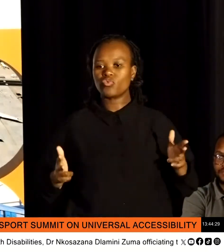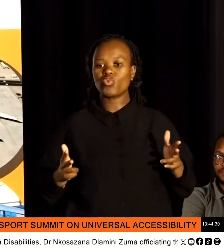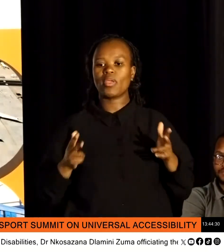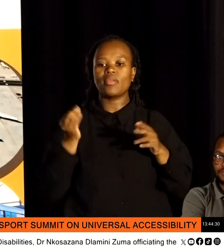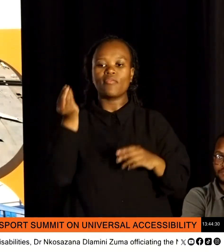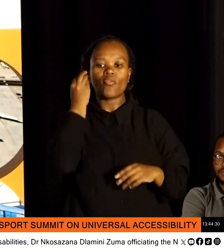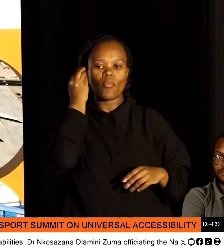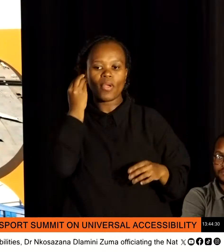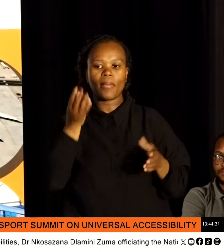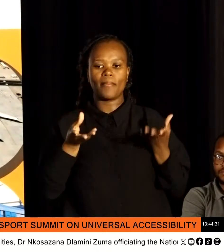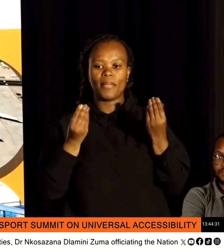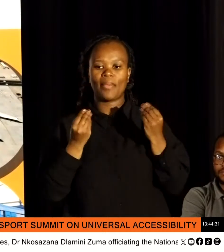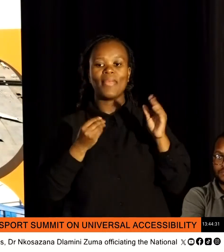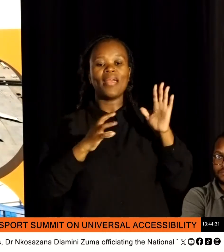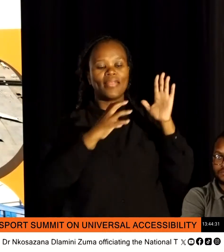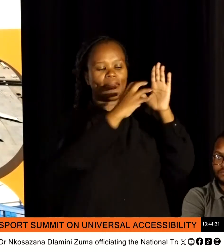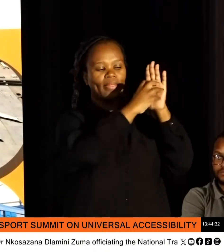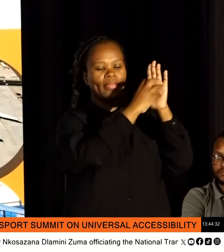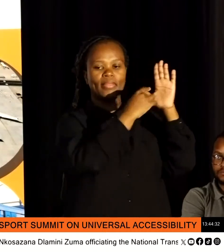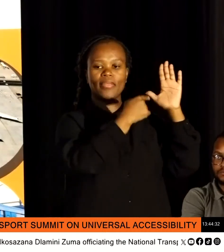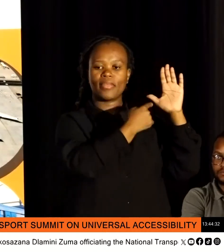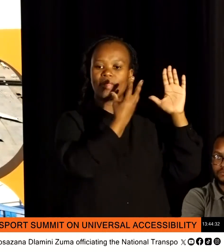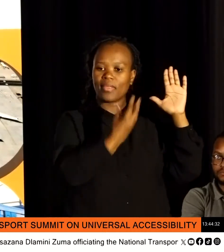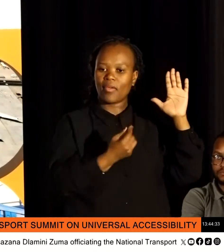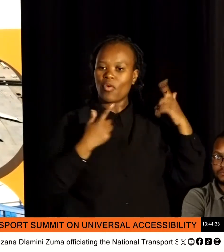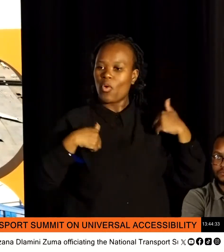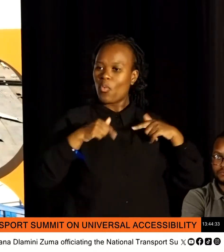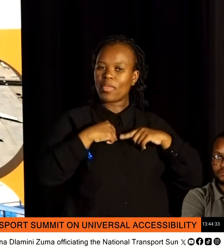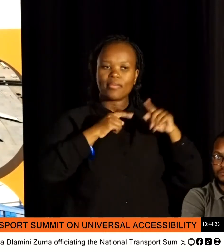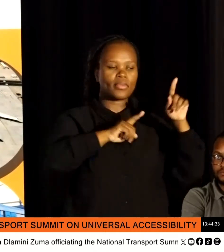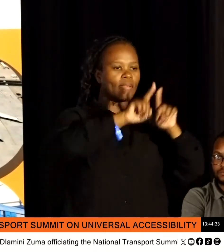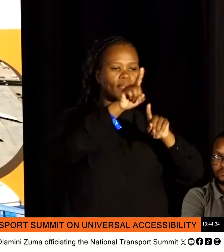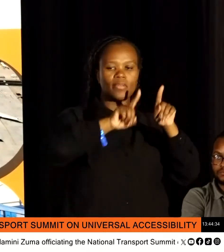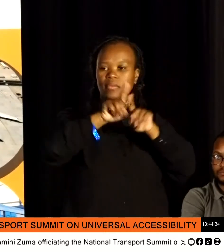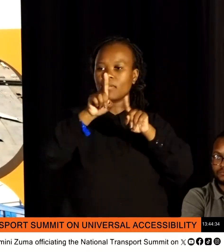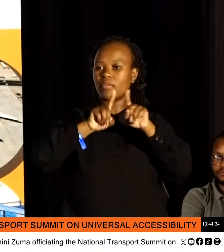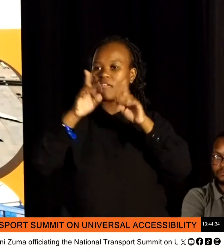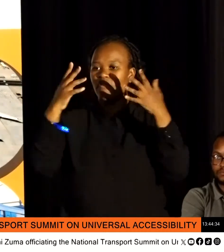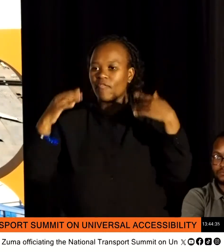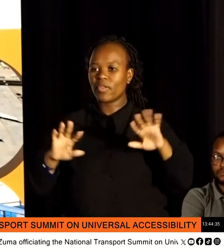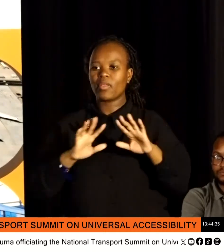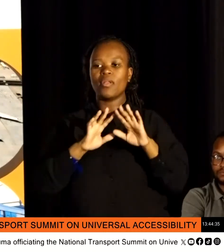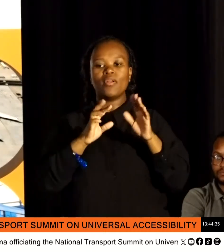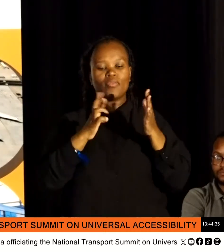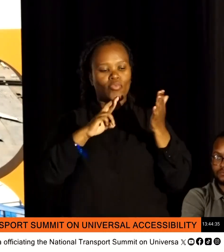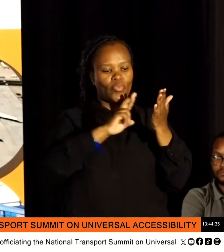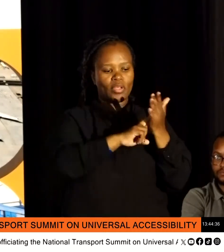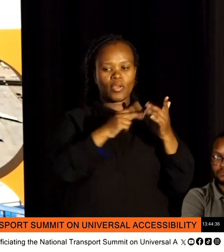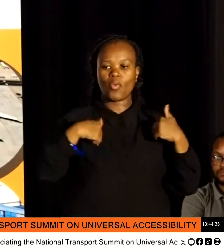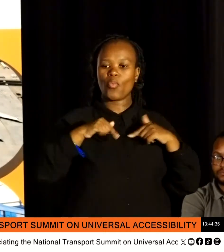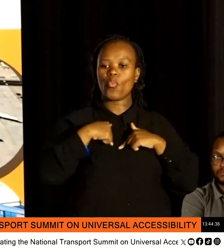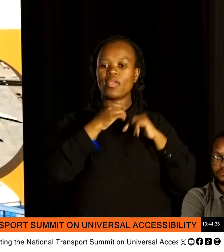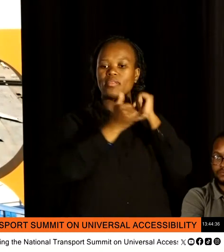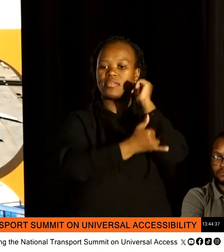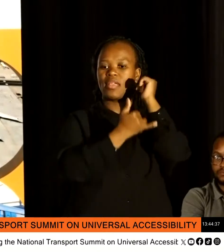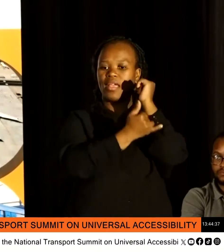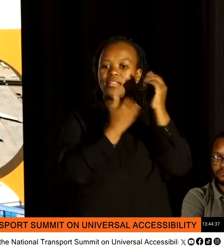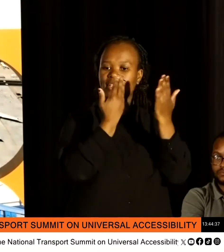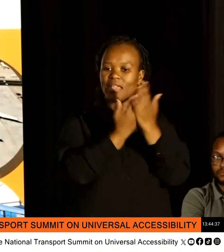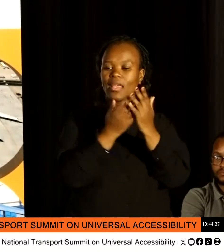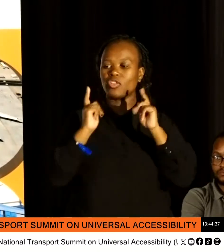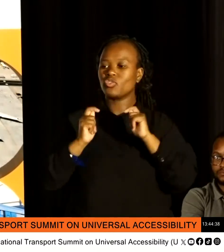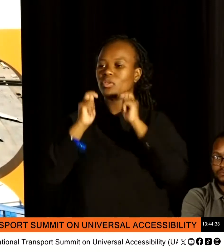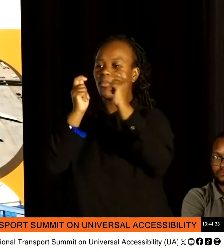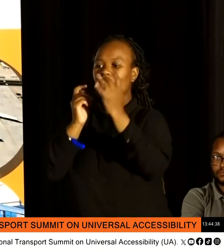tell the story of some of the successes we have registered as a country to making transport accessible to persons with